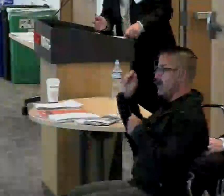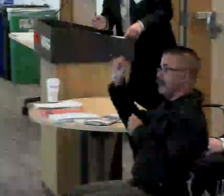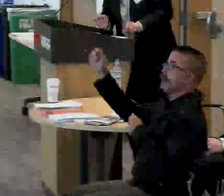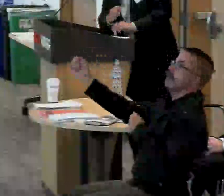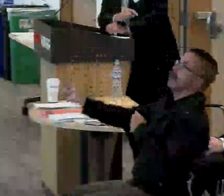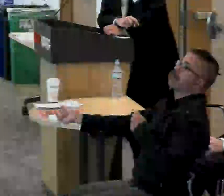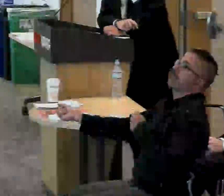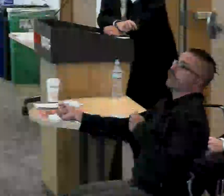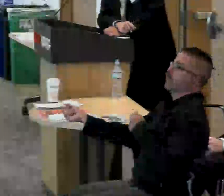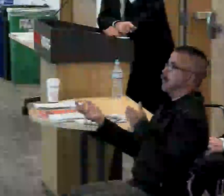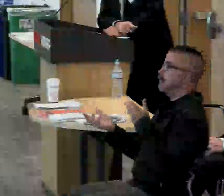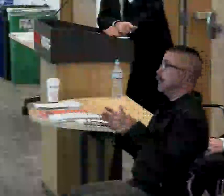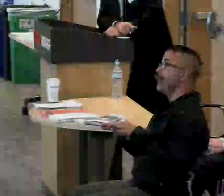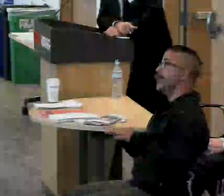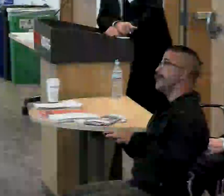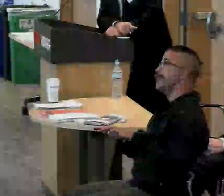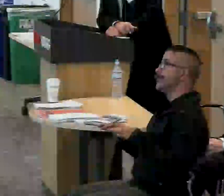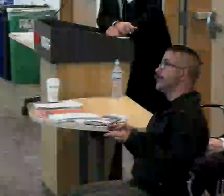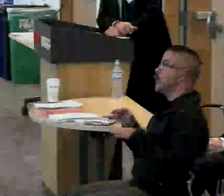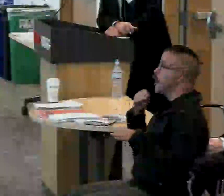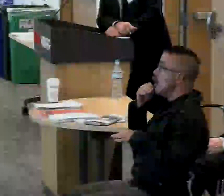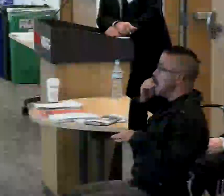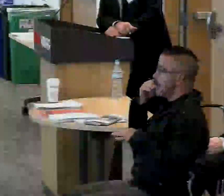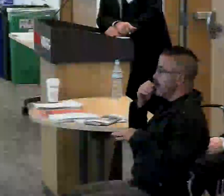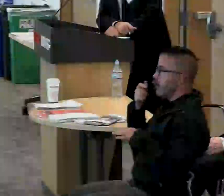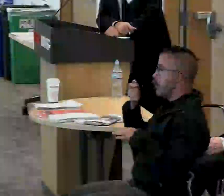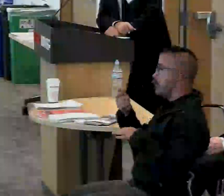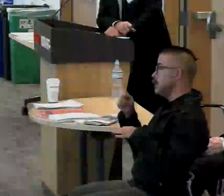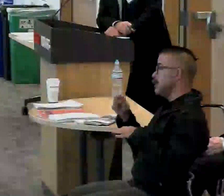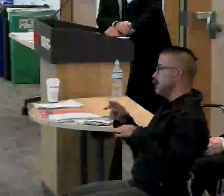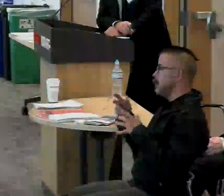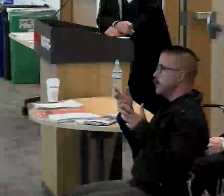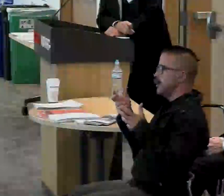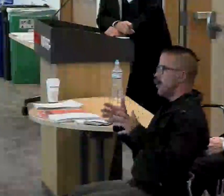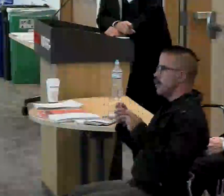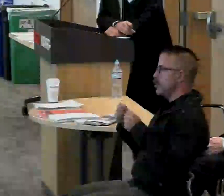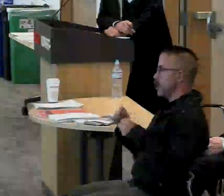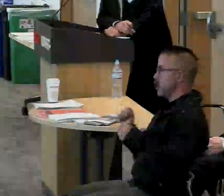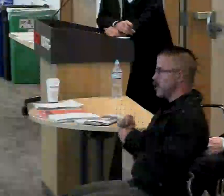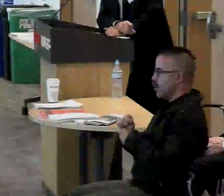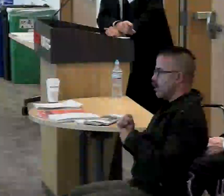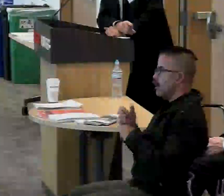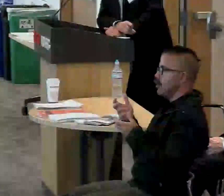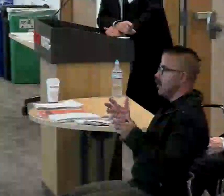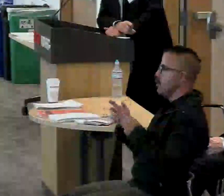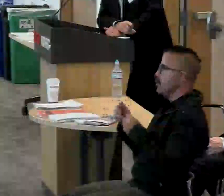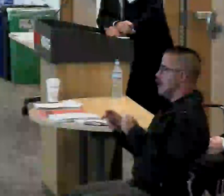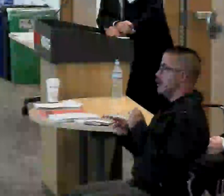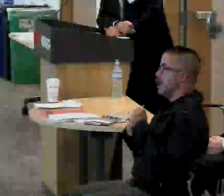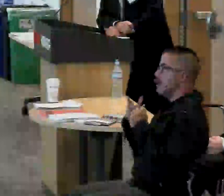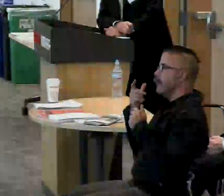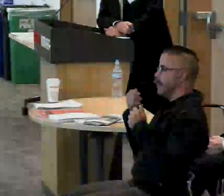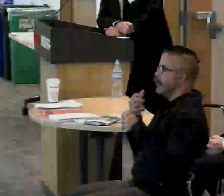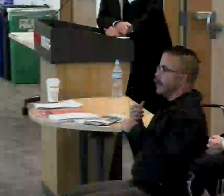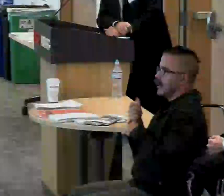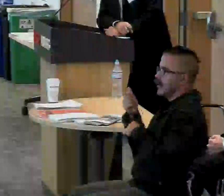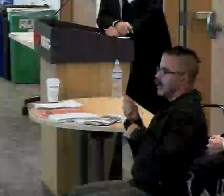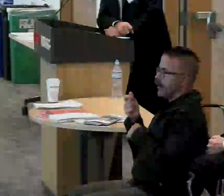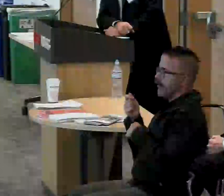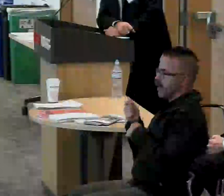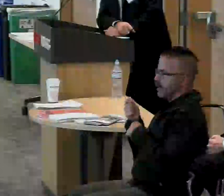hanging out at home watching TV, just not even wanting to try to work or save because they're on benefits, and their families are doing the